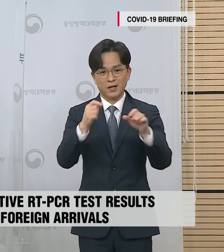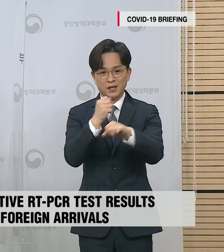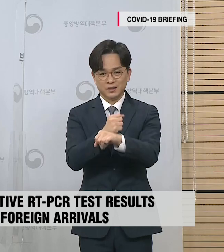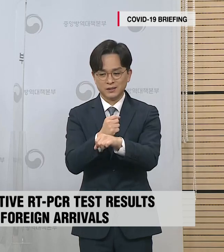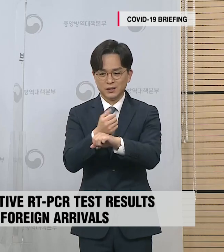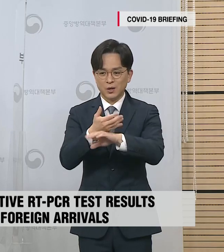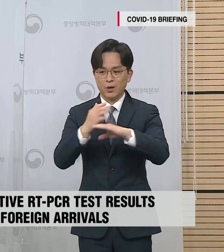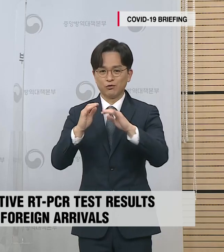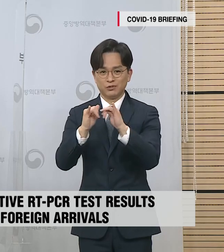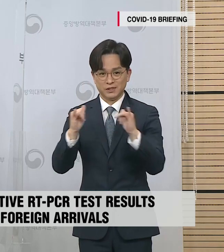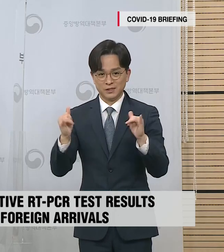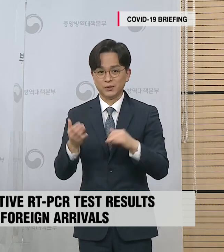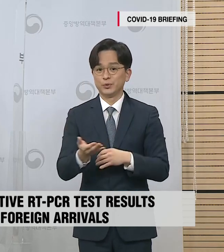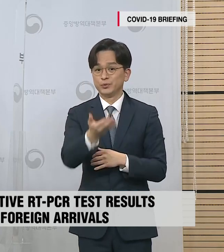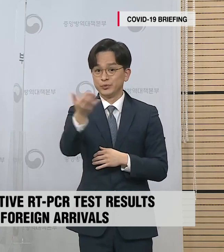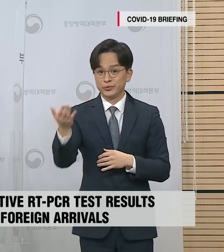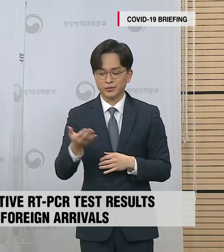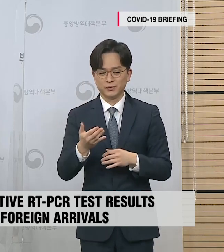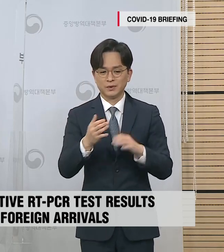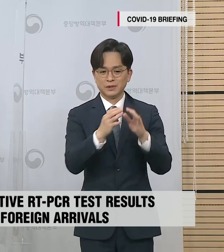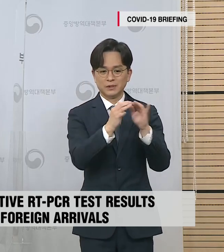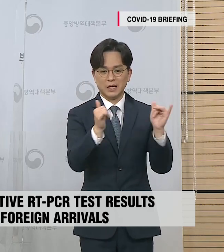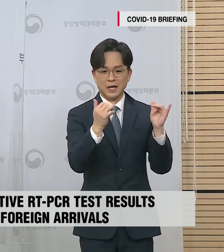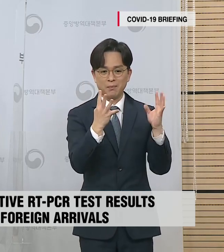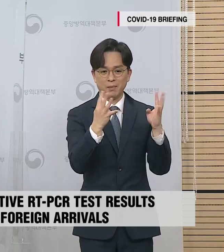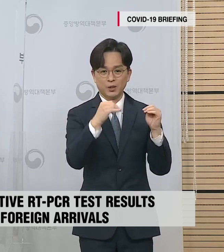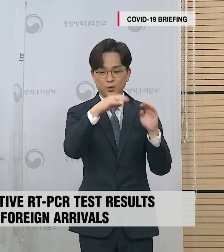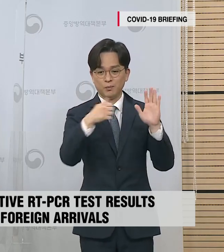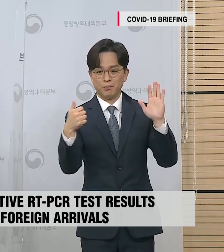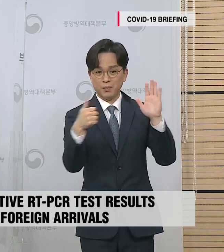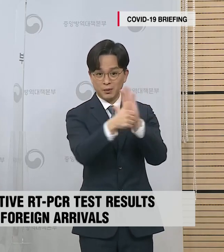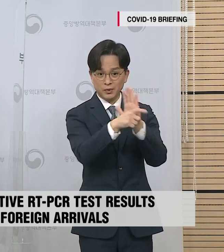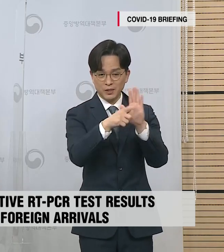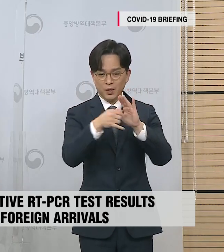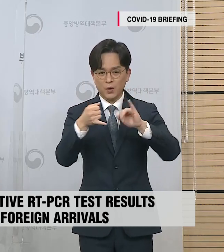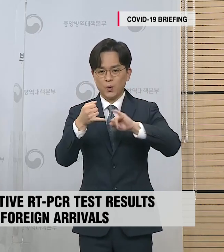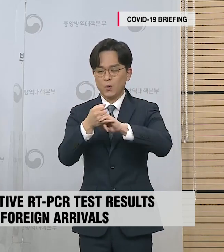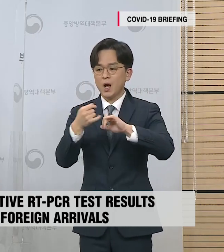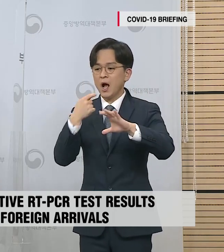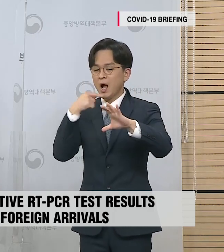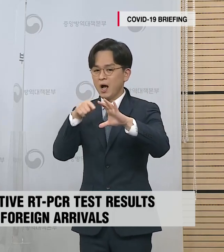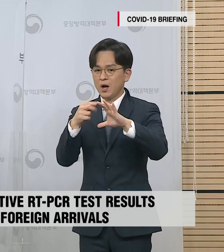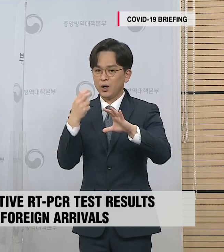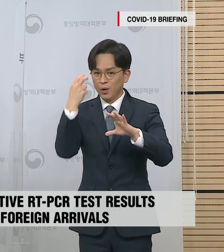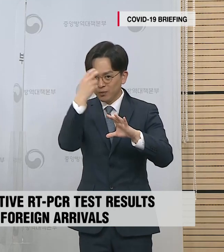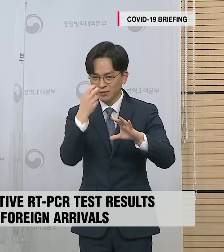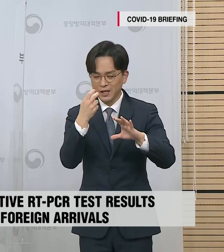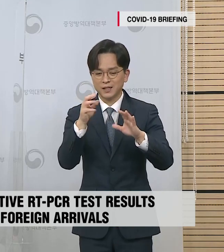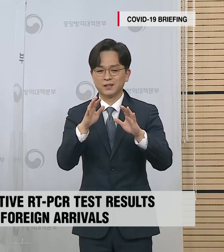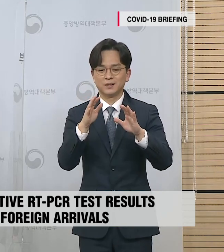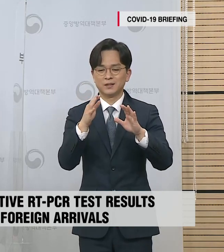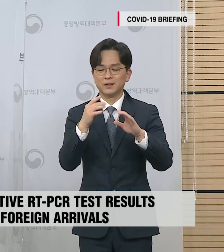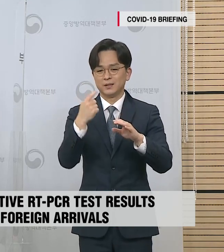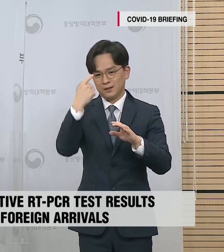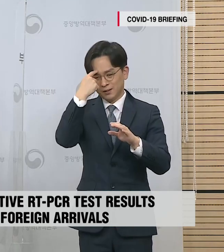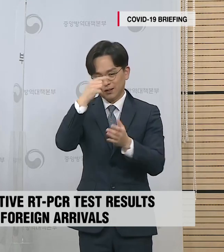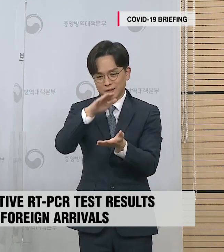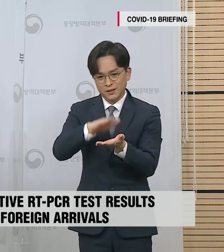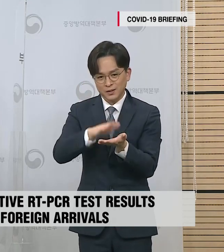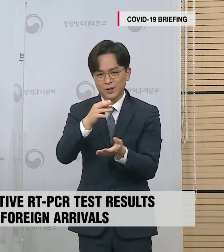foreigners living here in South Korea to also keep in mind and take particular precautions, and especially when you are